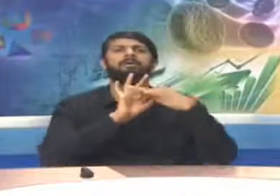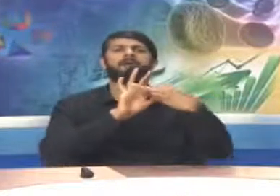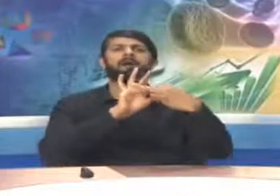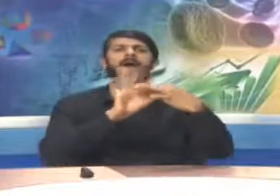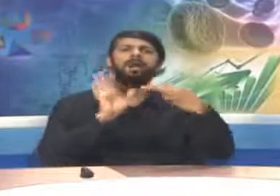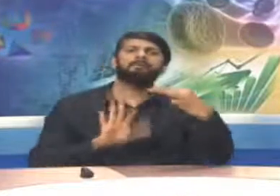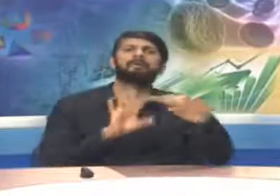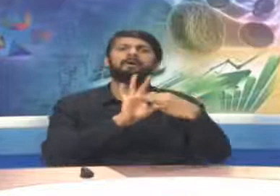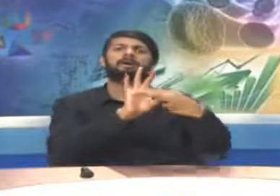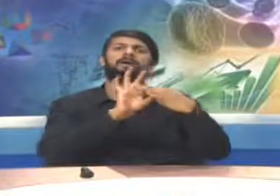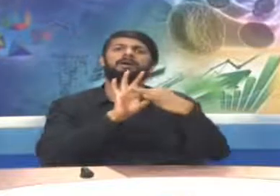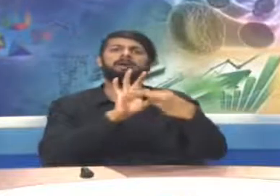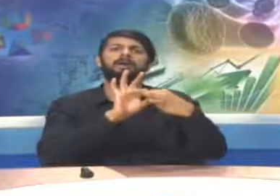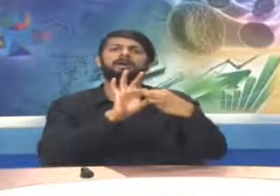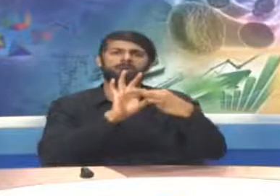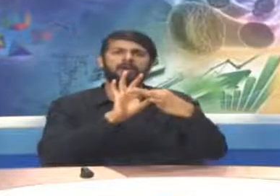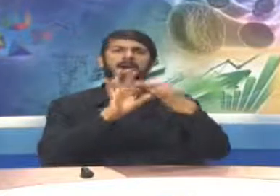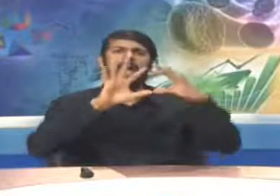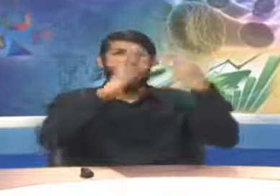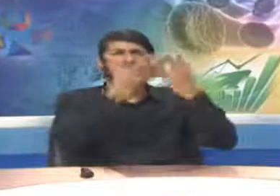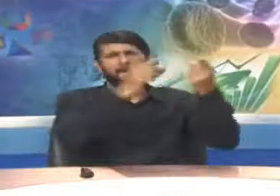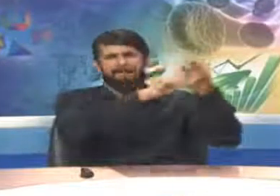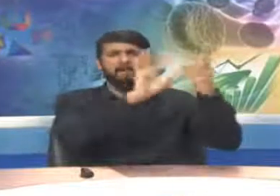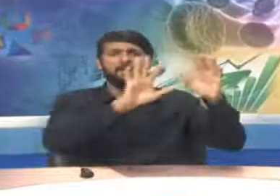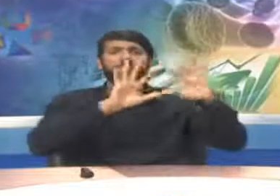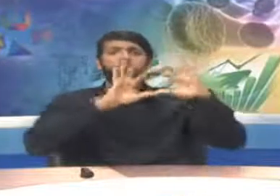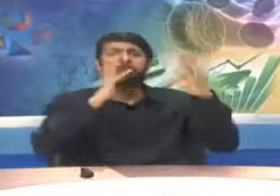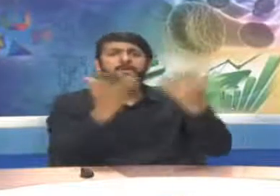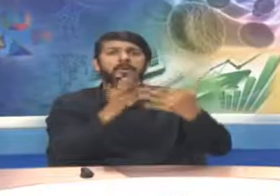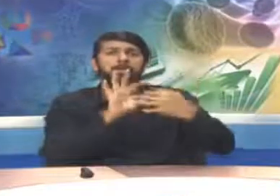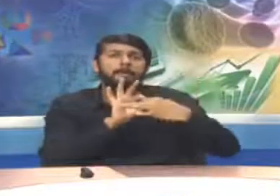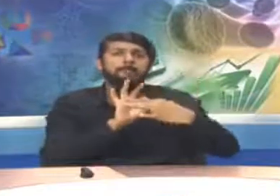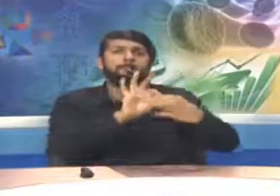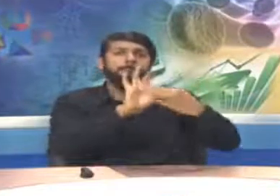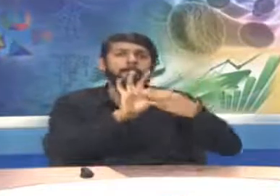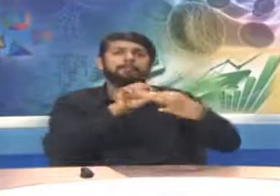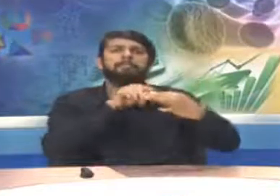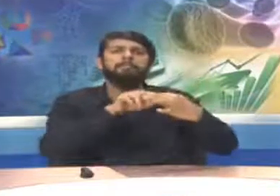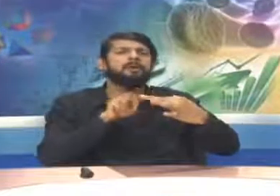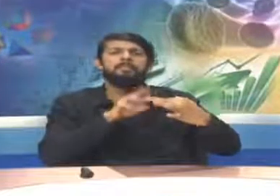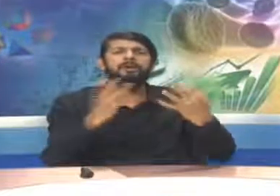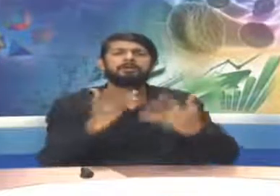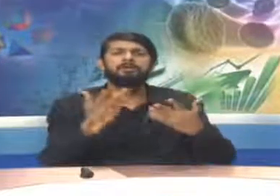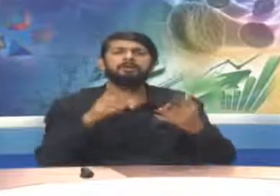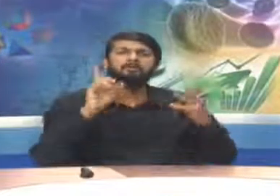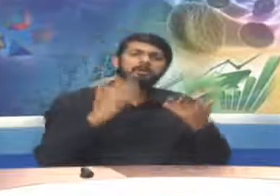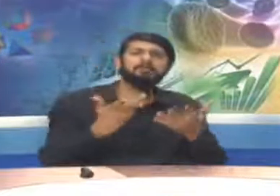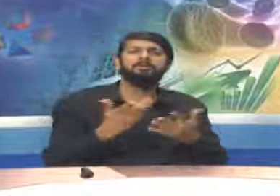There is always a cause effect relationship in what we see around.